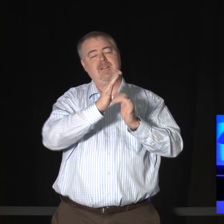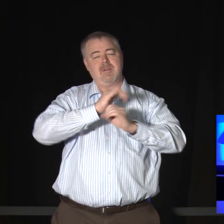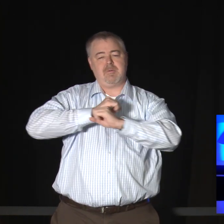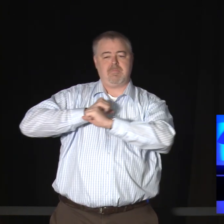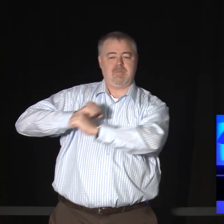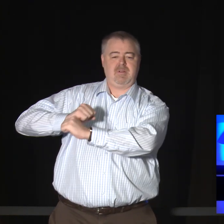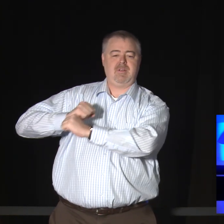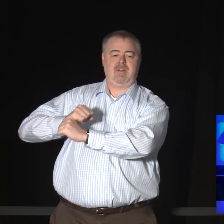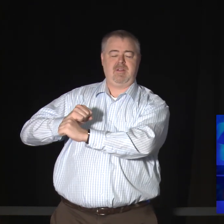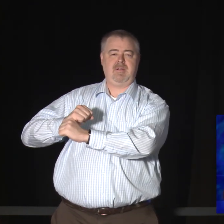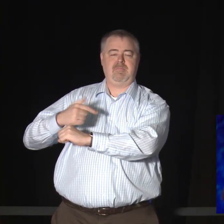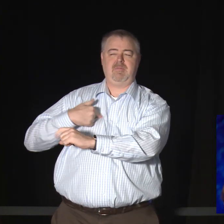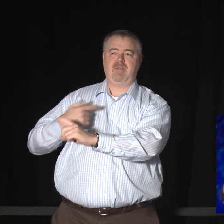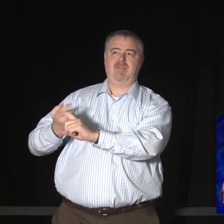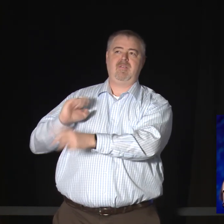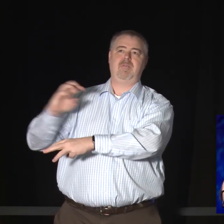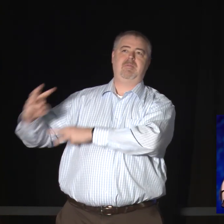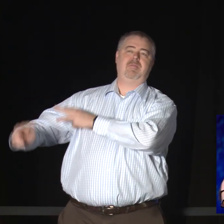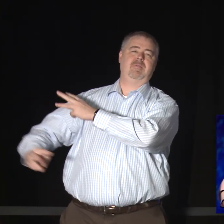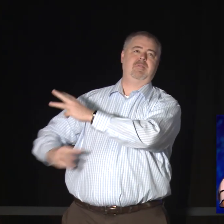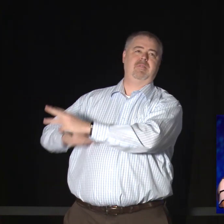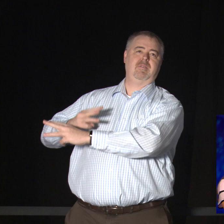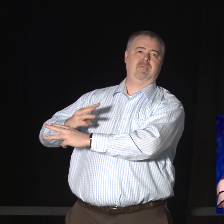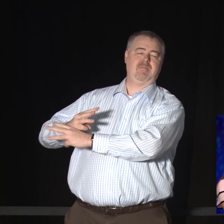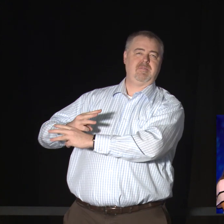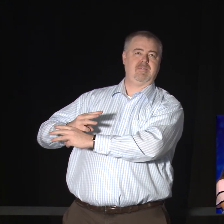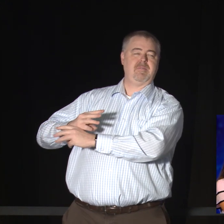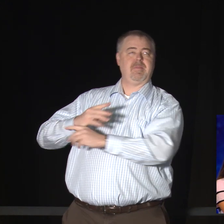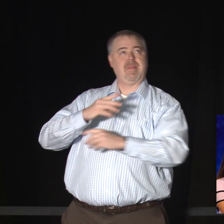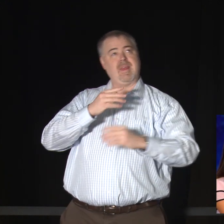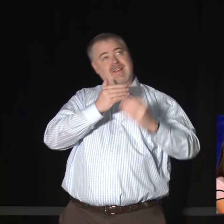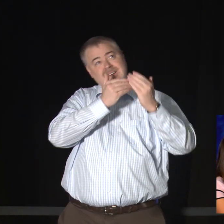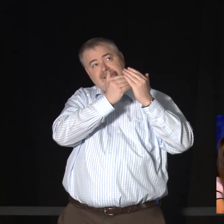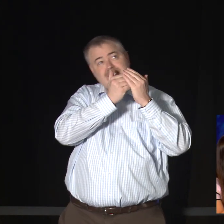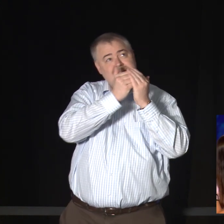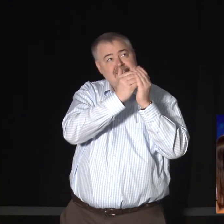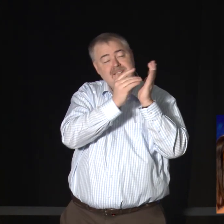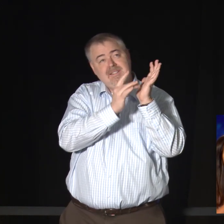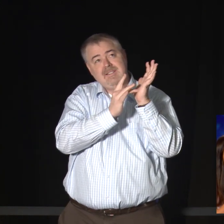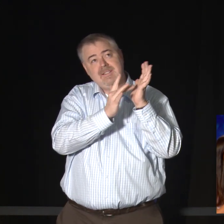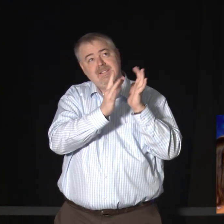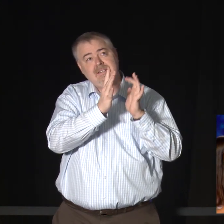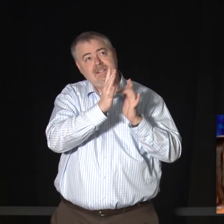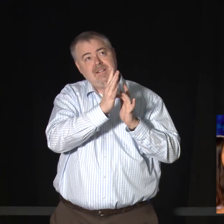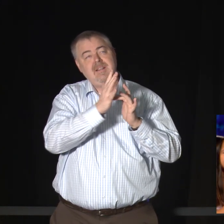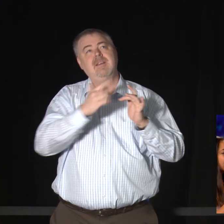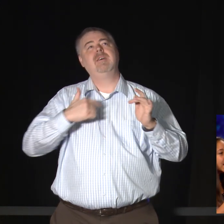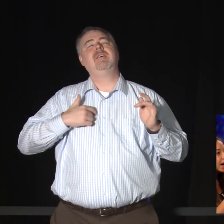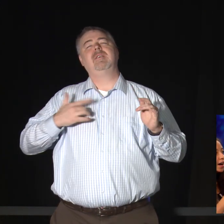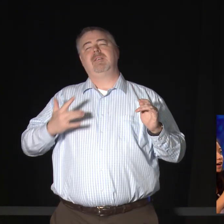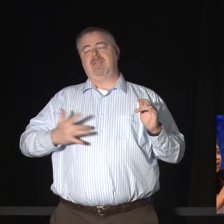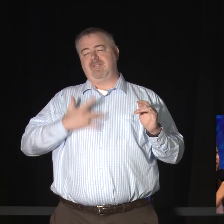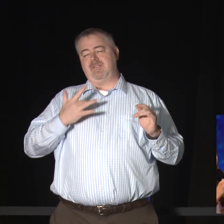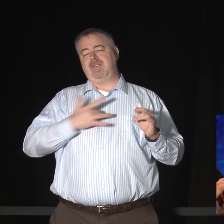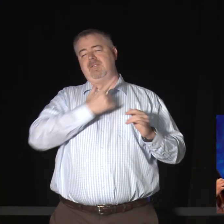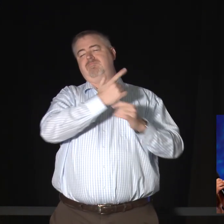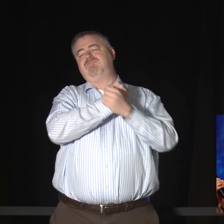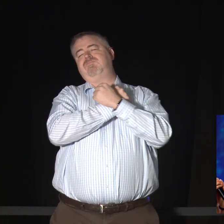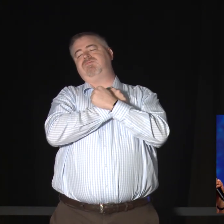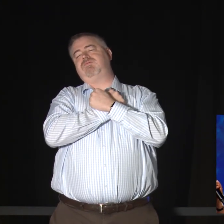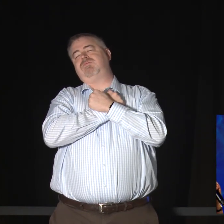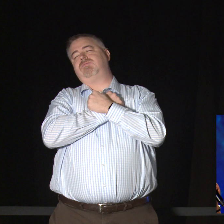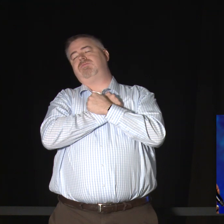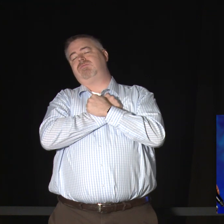this world. At Jesus' knee, I can feel his